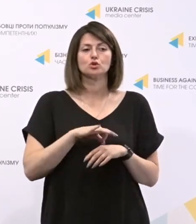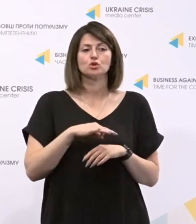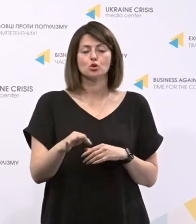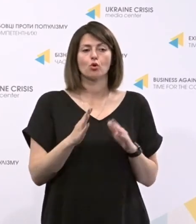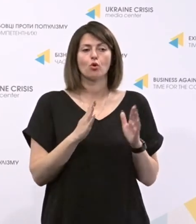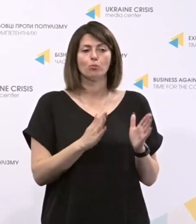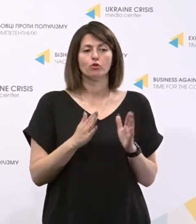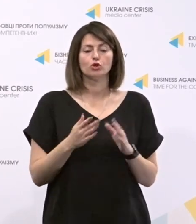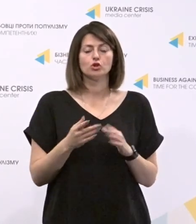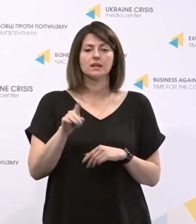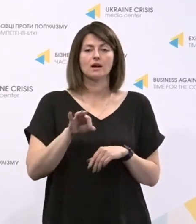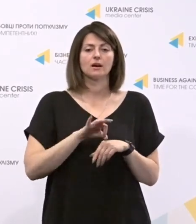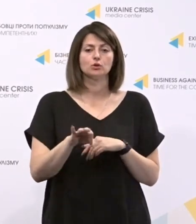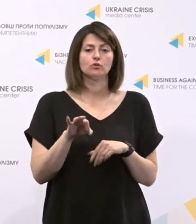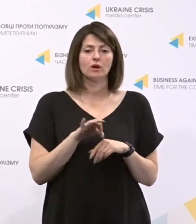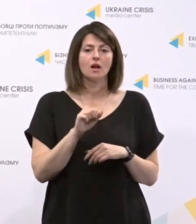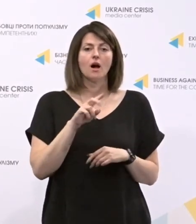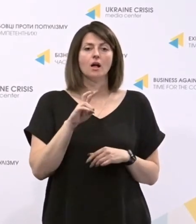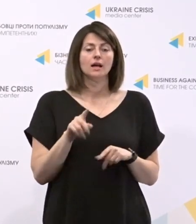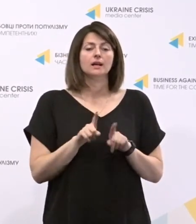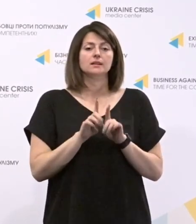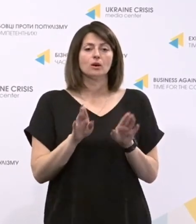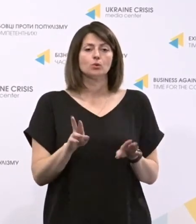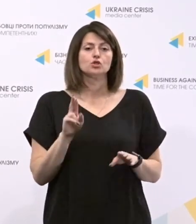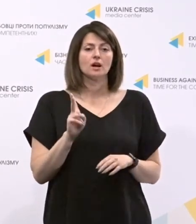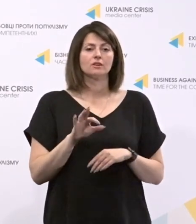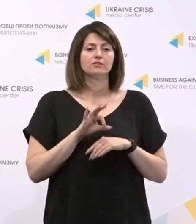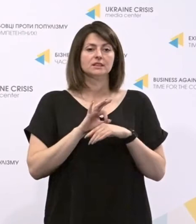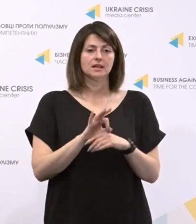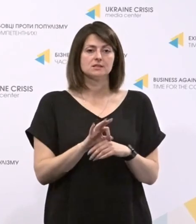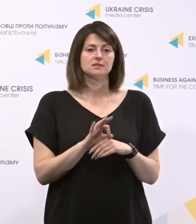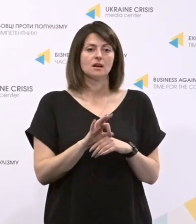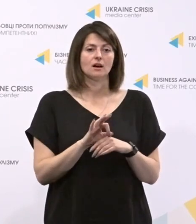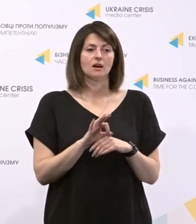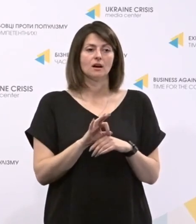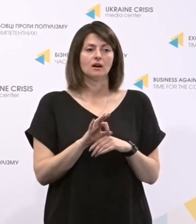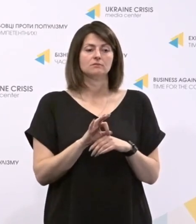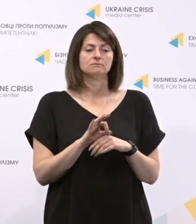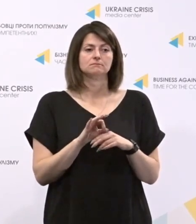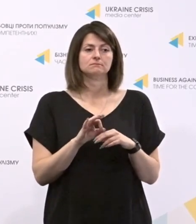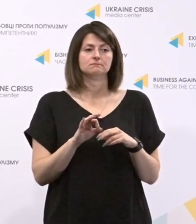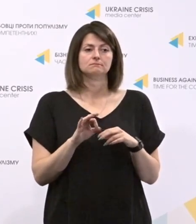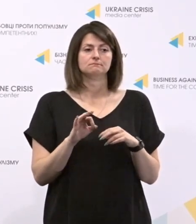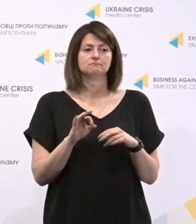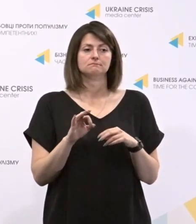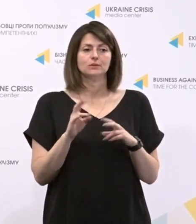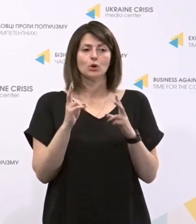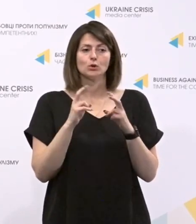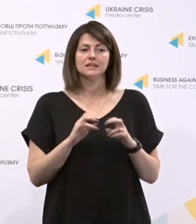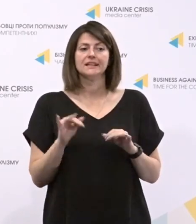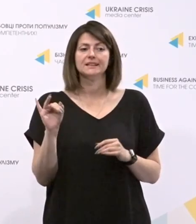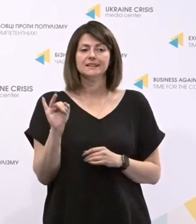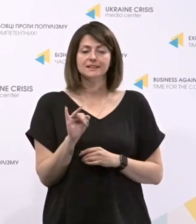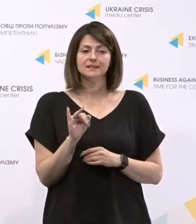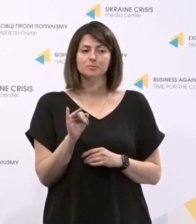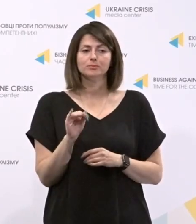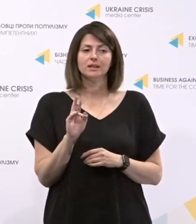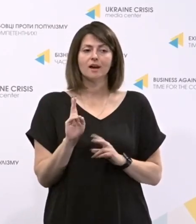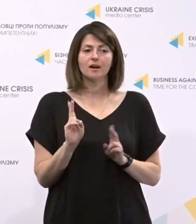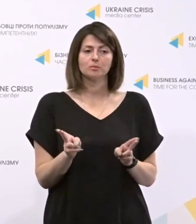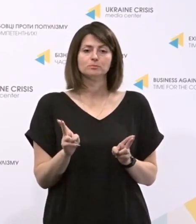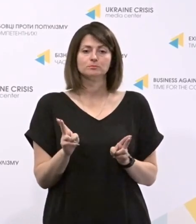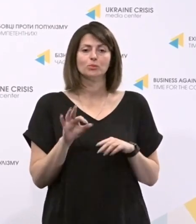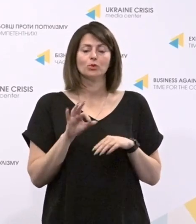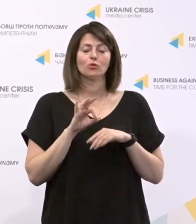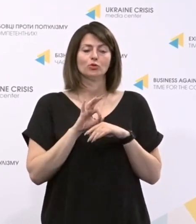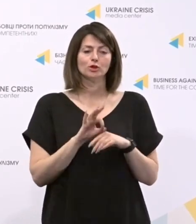been investigated and how they have been follow through legal proceedings. So